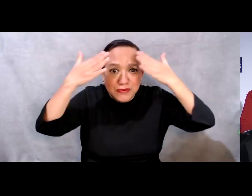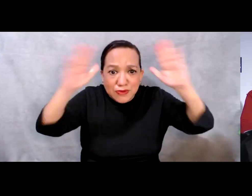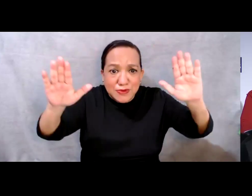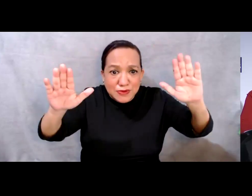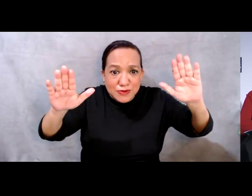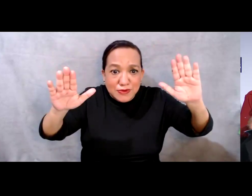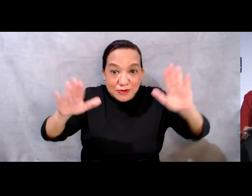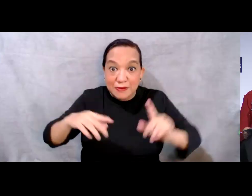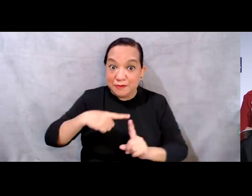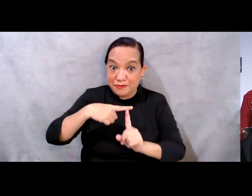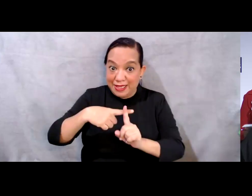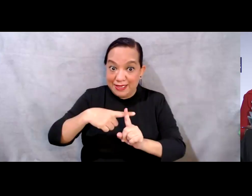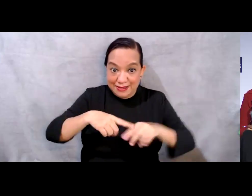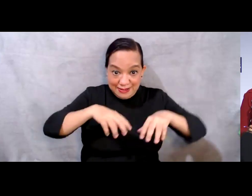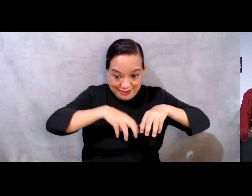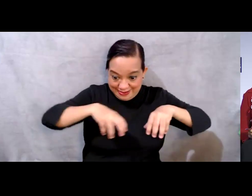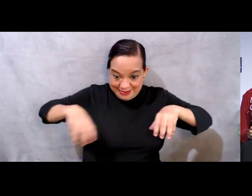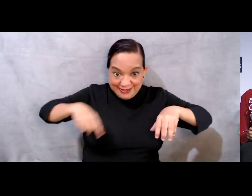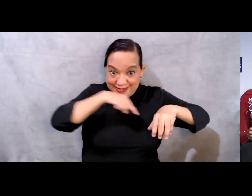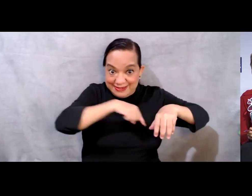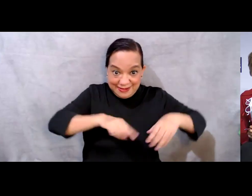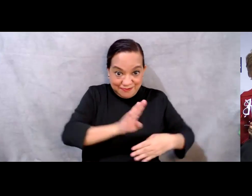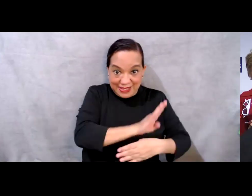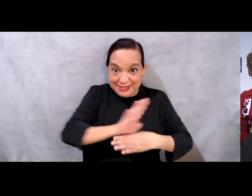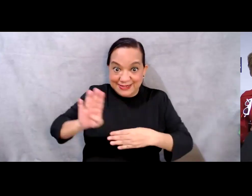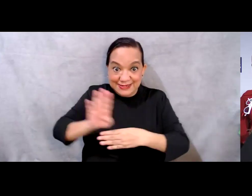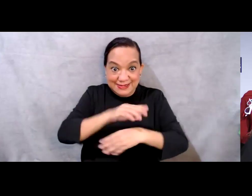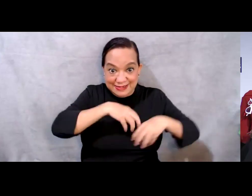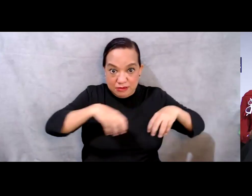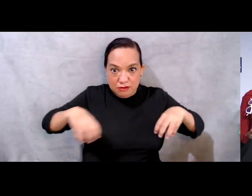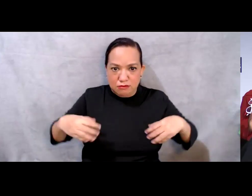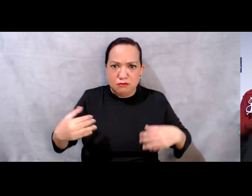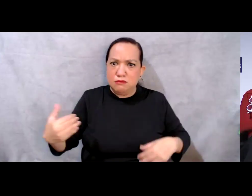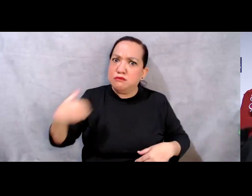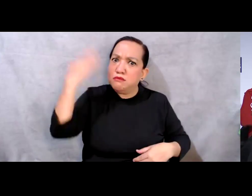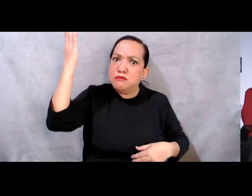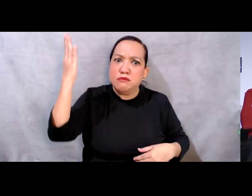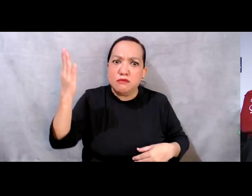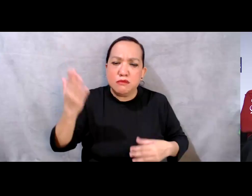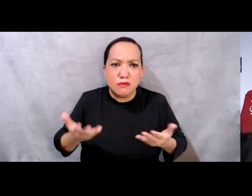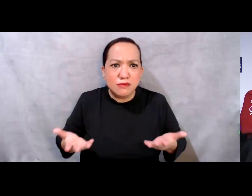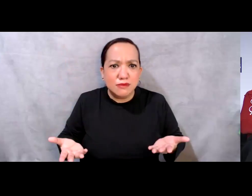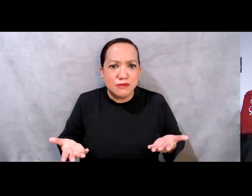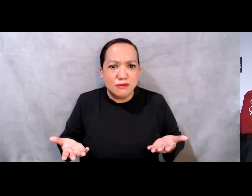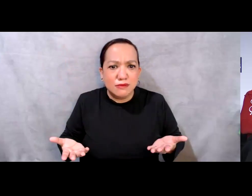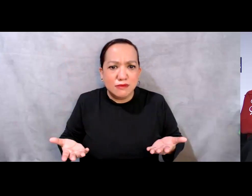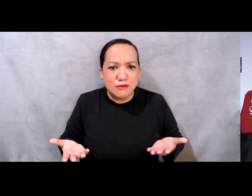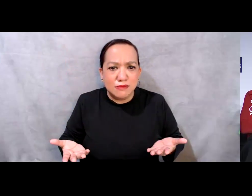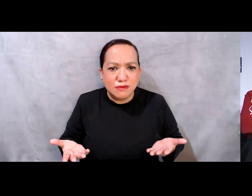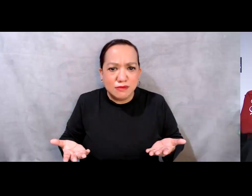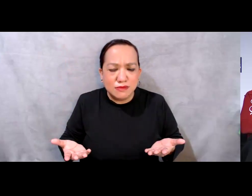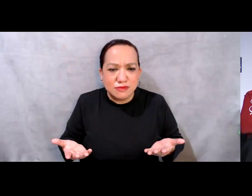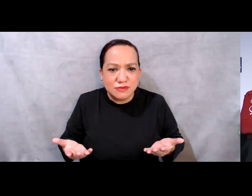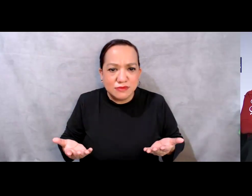the shopkeepers, and the president and the secretary and a couple of others had been called to a consultation, but it